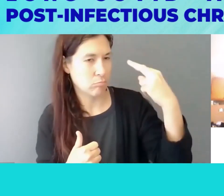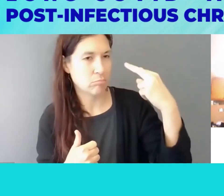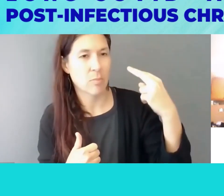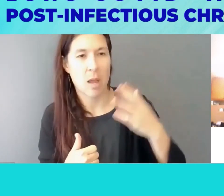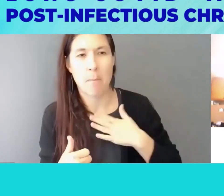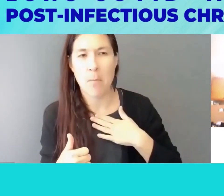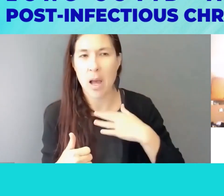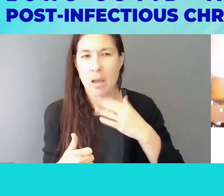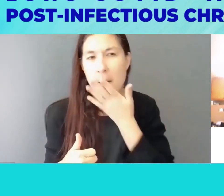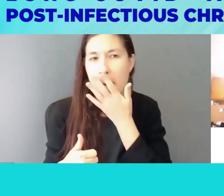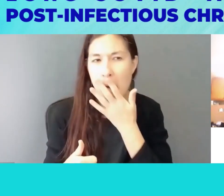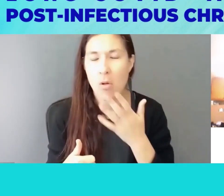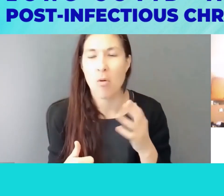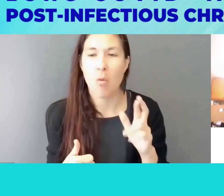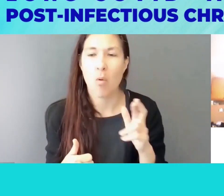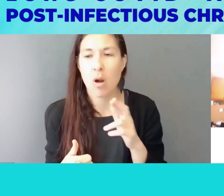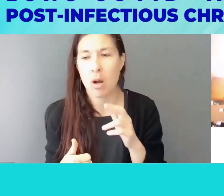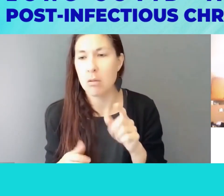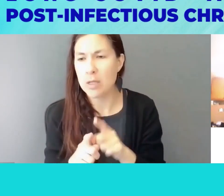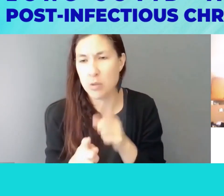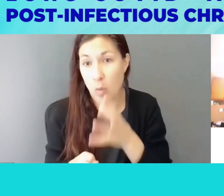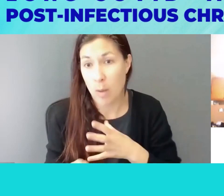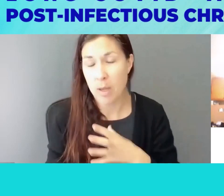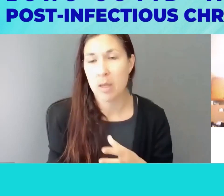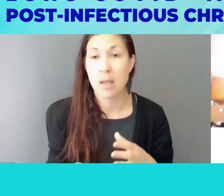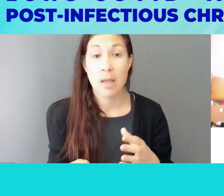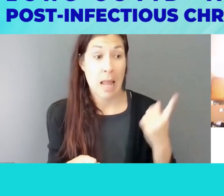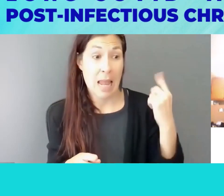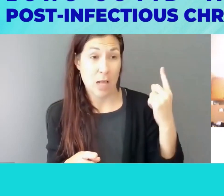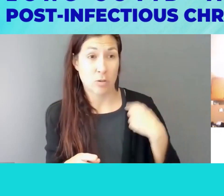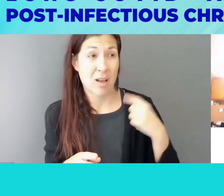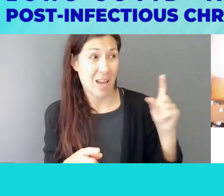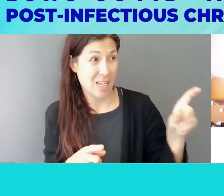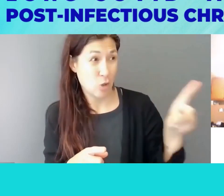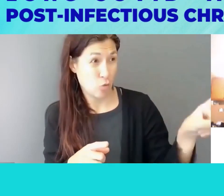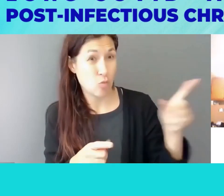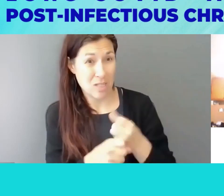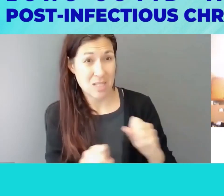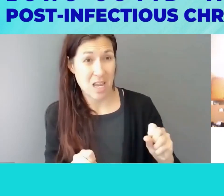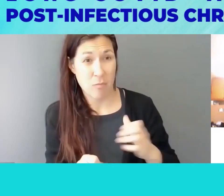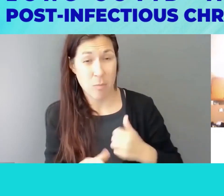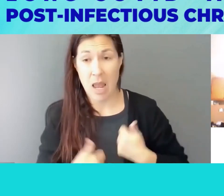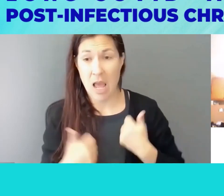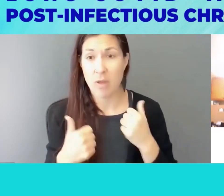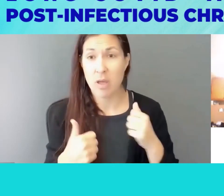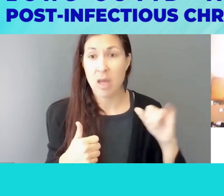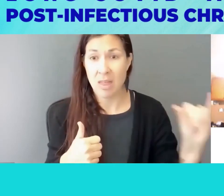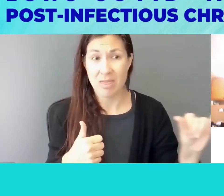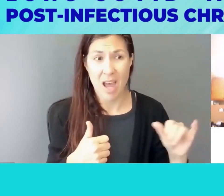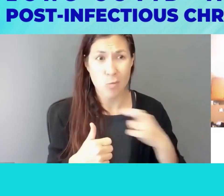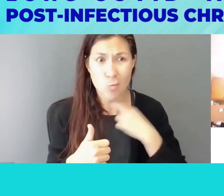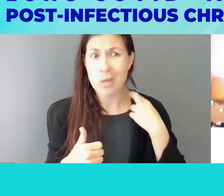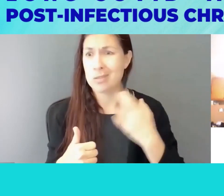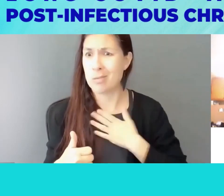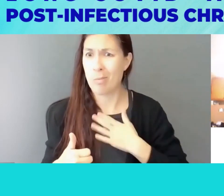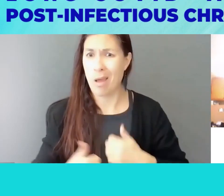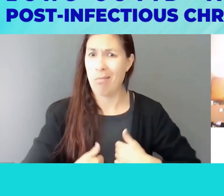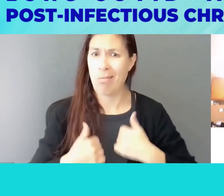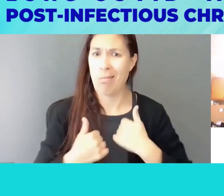requires huge amounts of cognitive energy to research what you're eligible for, go through long application processes, and appeal denials based on poor understanding